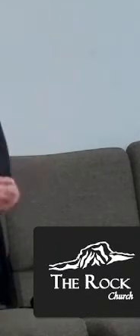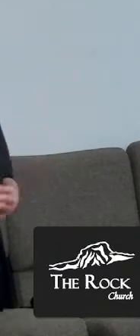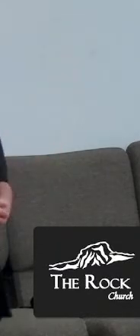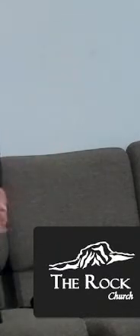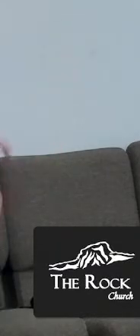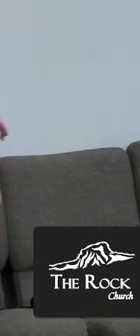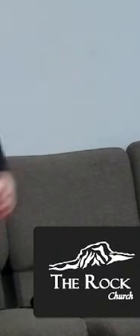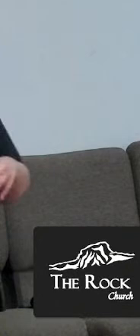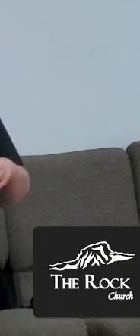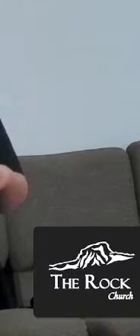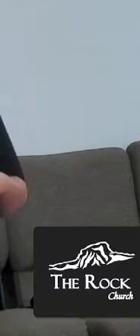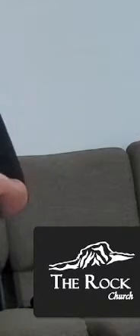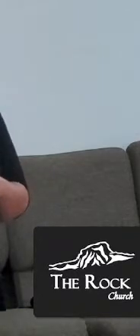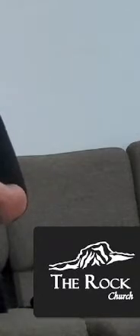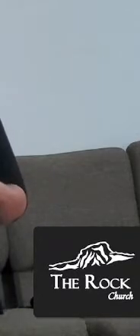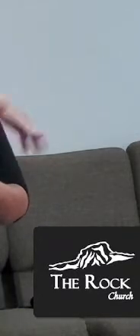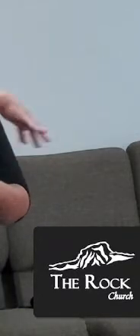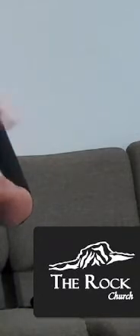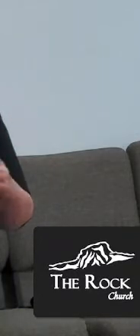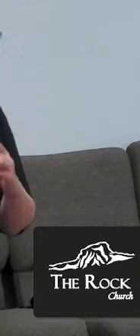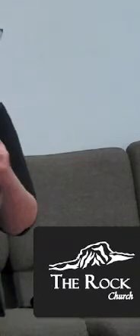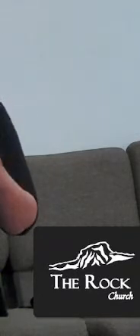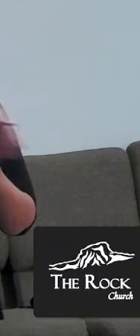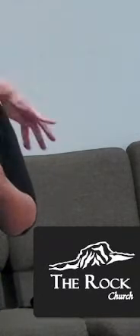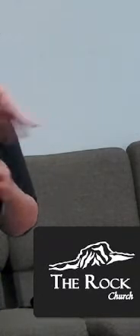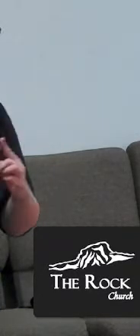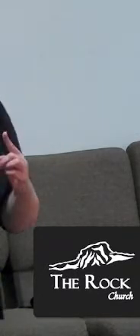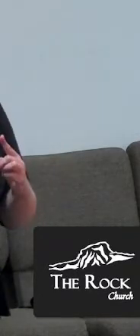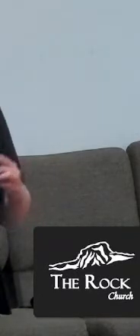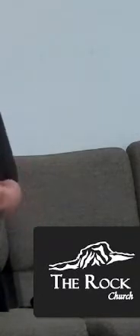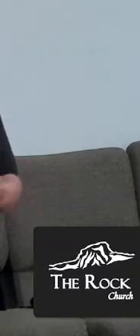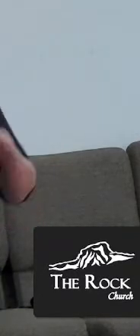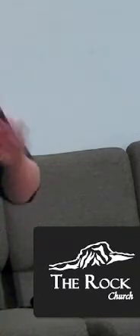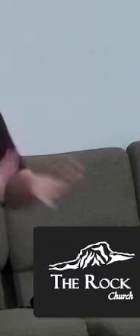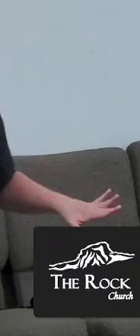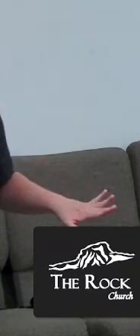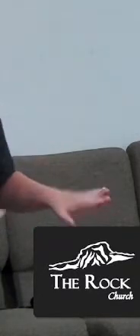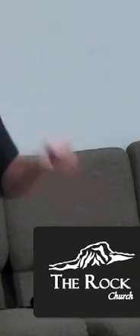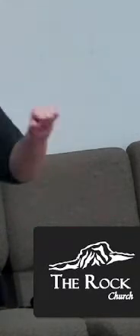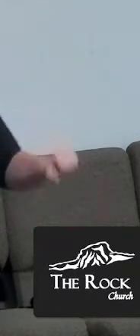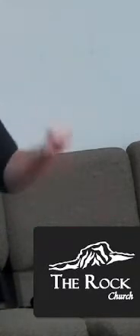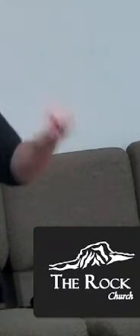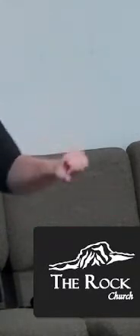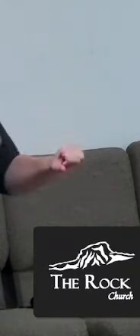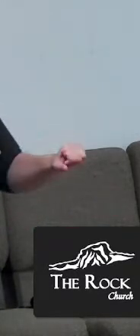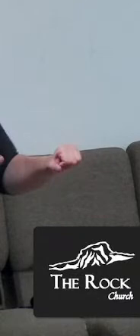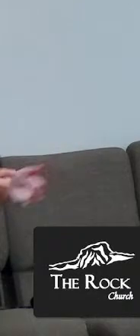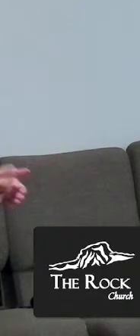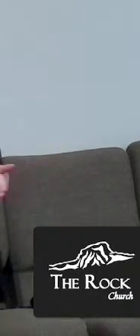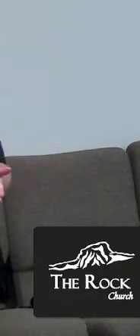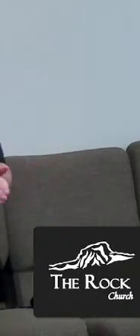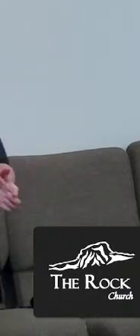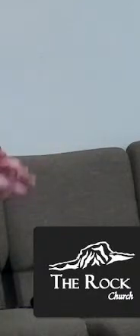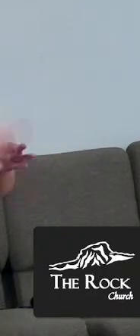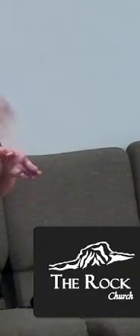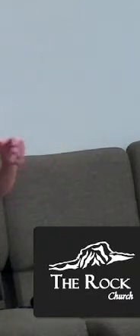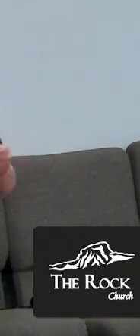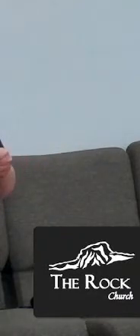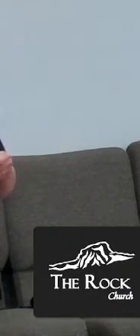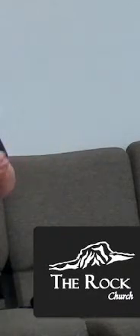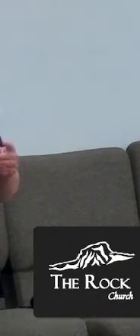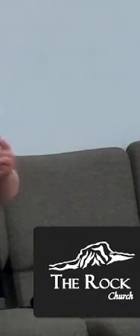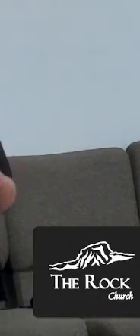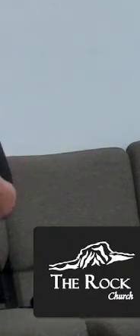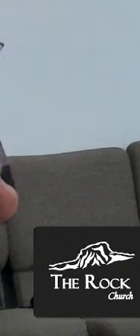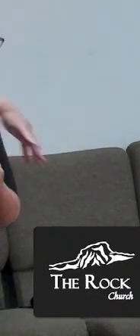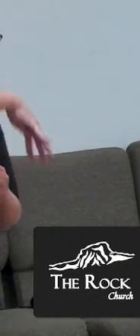Their silence, apparently, had everything to do with keeping doubt out and keeping faith in just as much as their marching was and